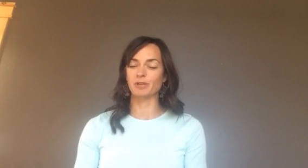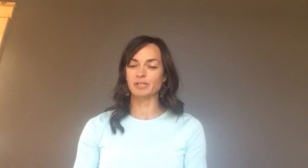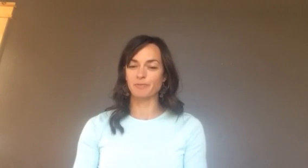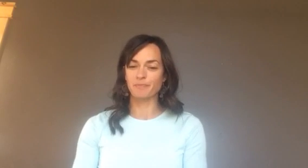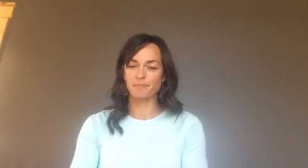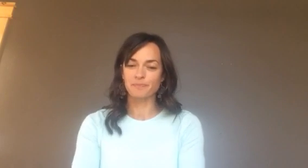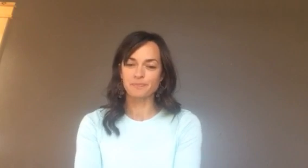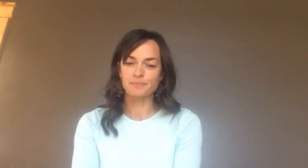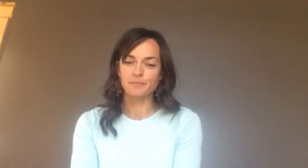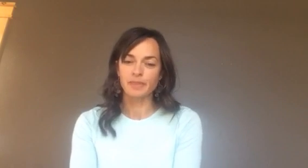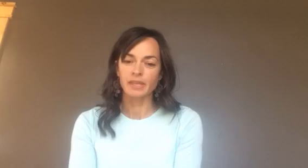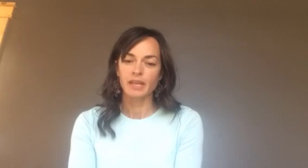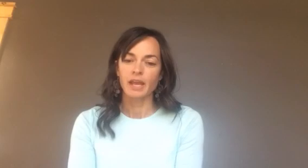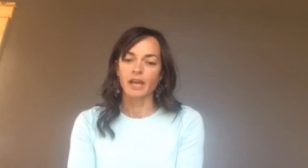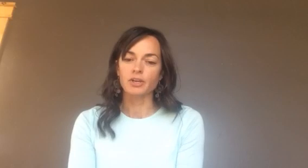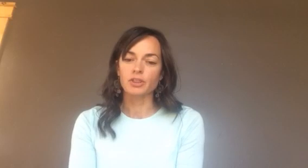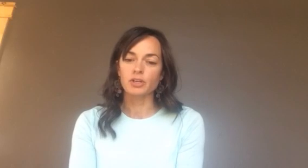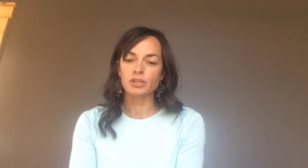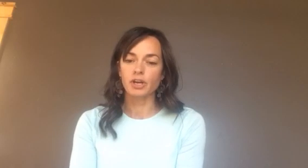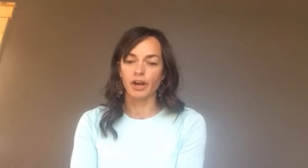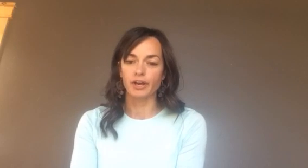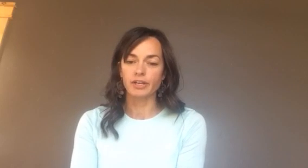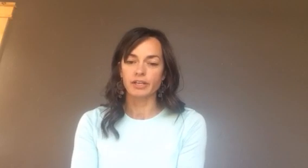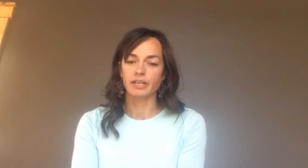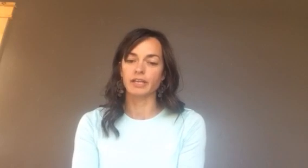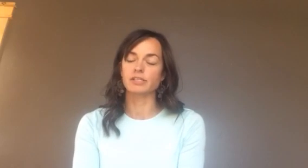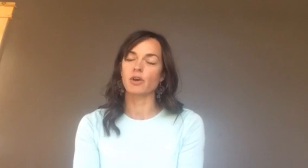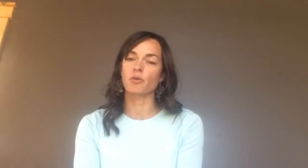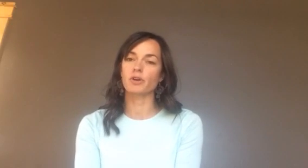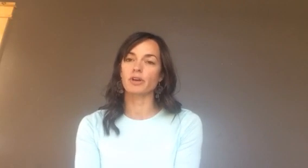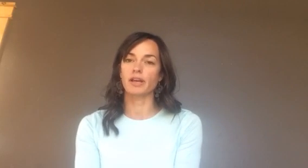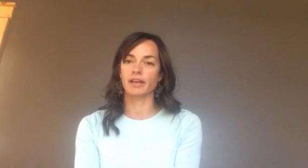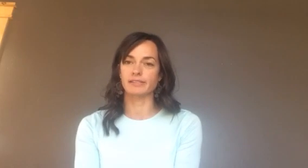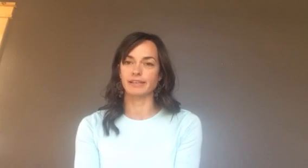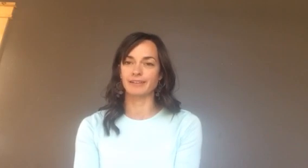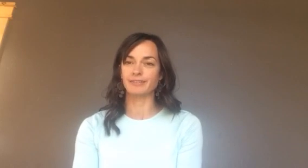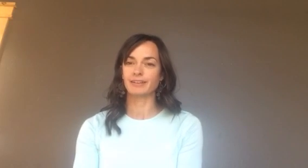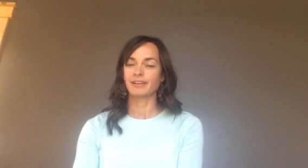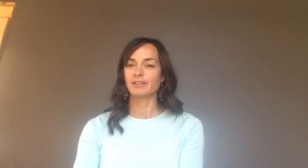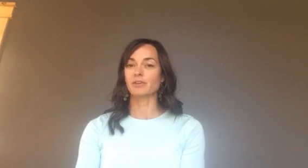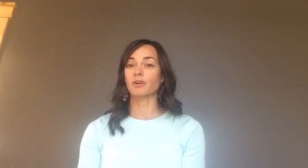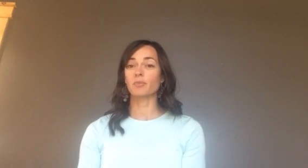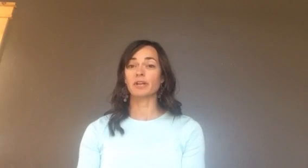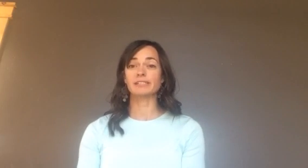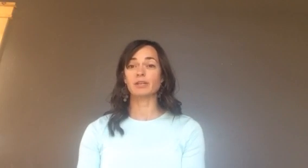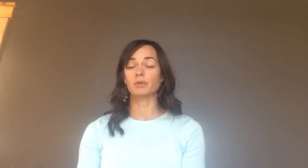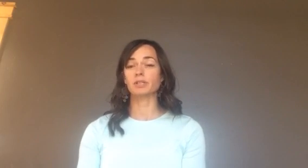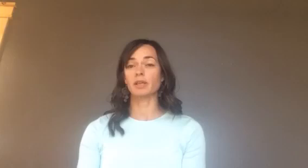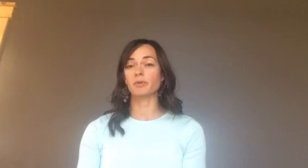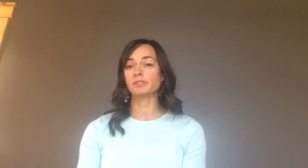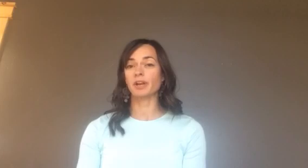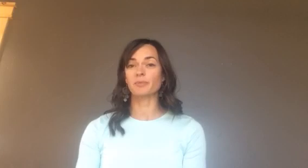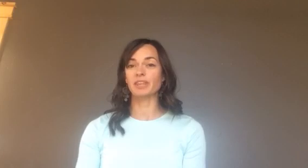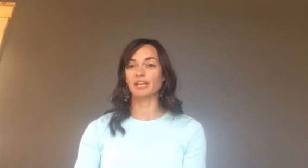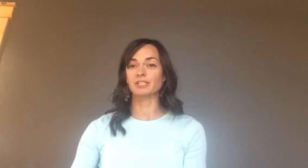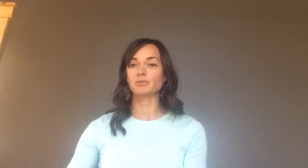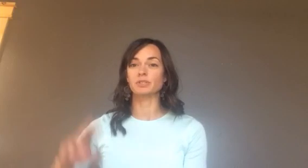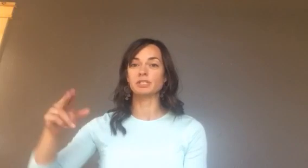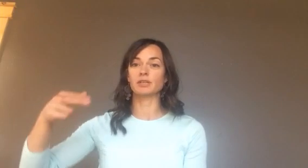2. Your third card is Homer and Hesiod. So for Homer and Hesiod, they both started with H's. We're just going to